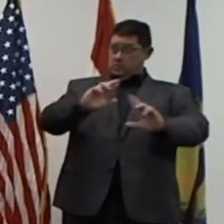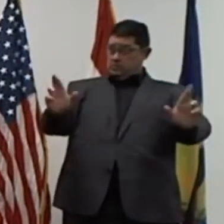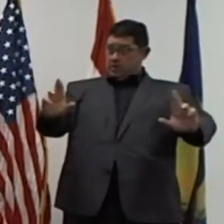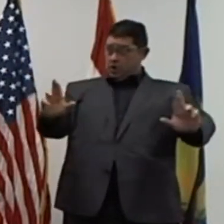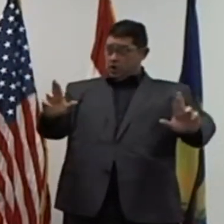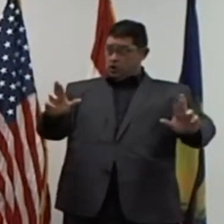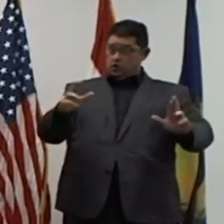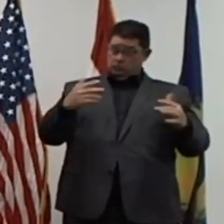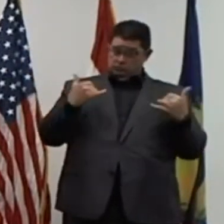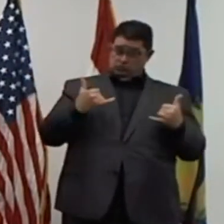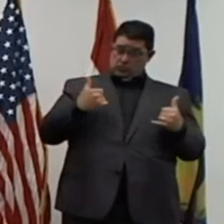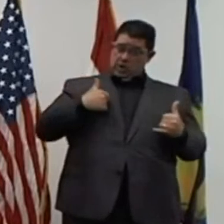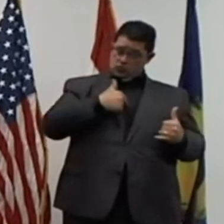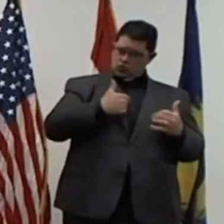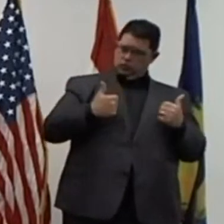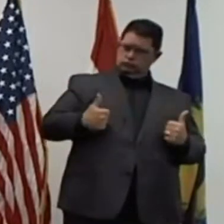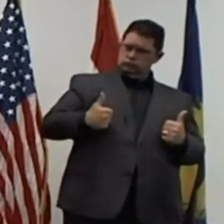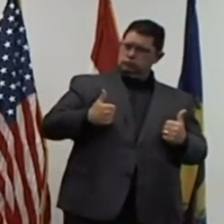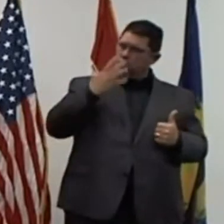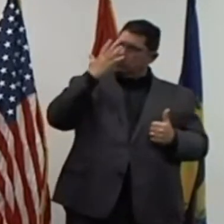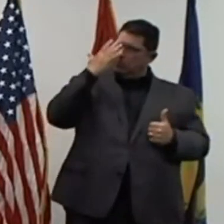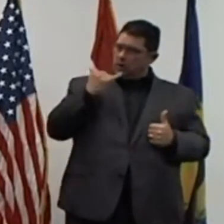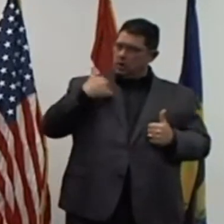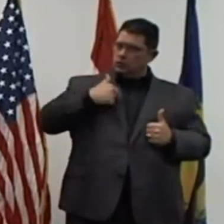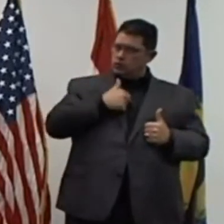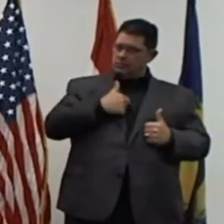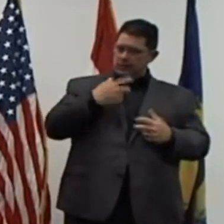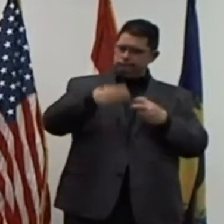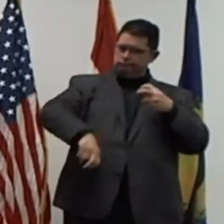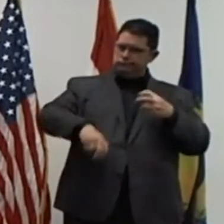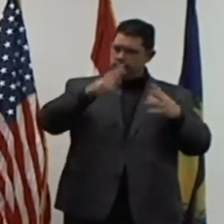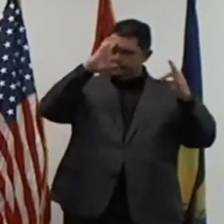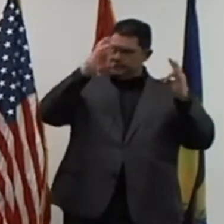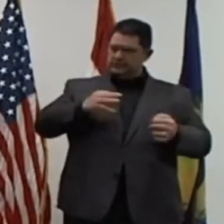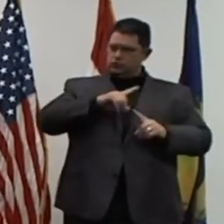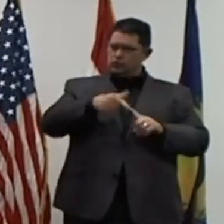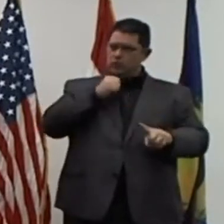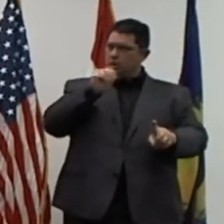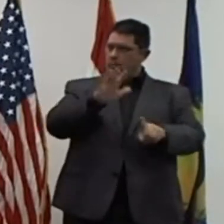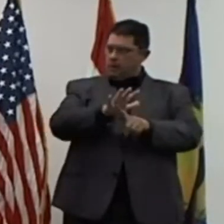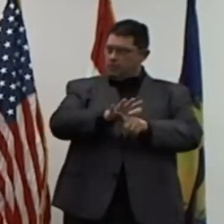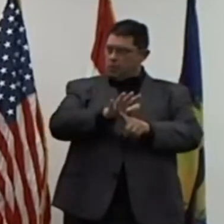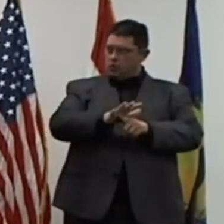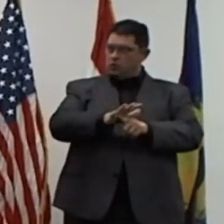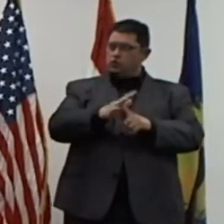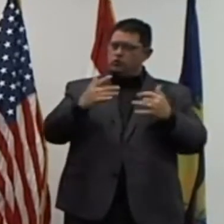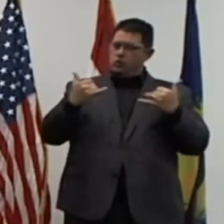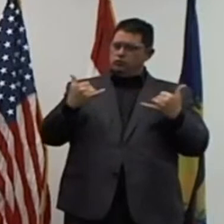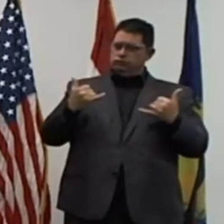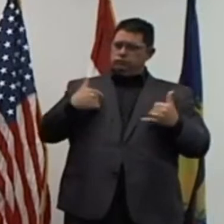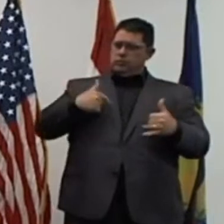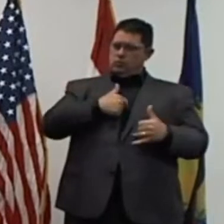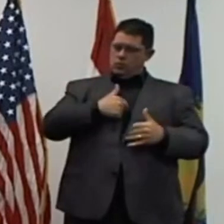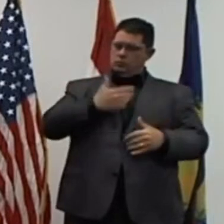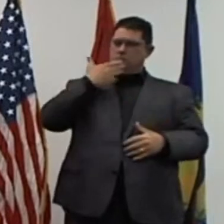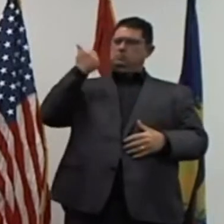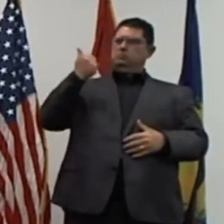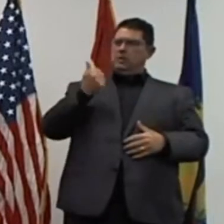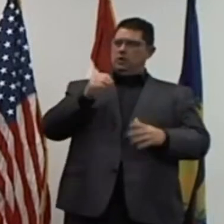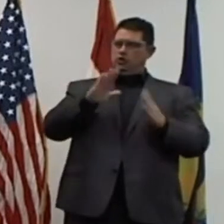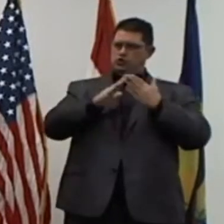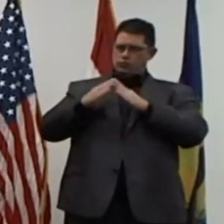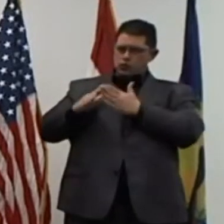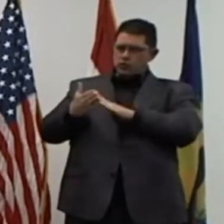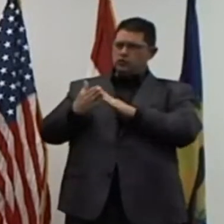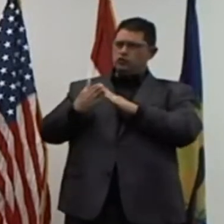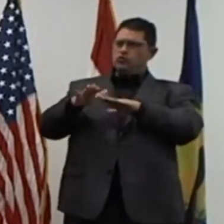we were prepared, because we moved quickly, we made tough decisions when they weren't popular, and it's put us in a much better place as a community to begin